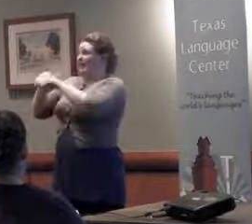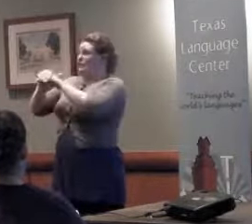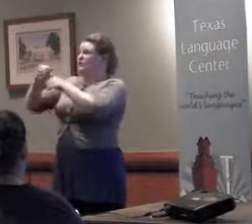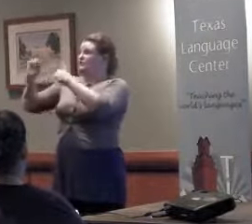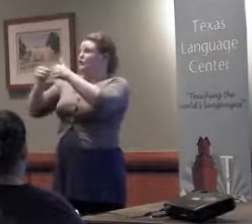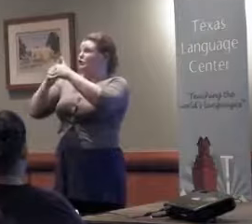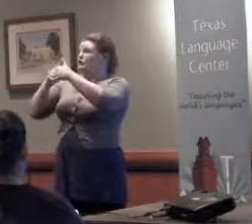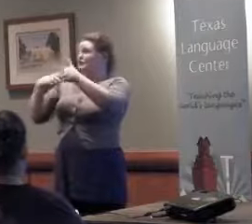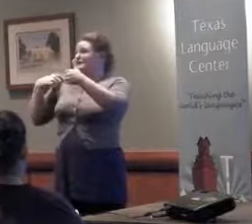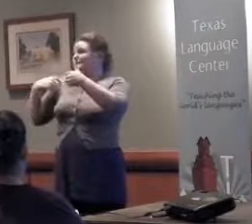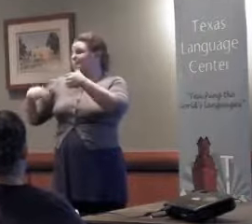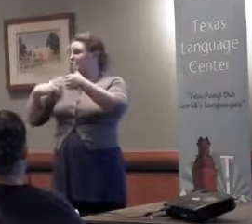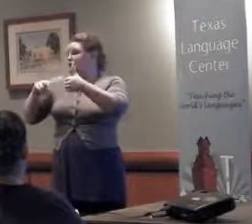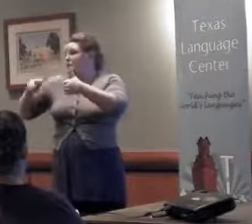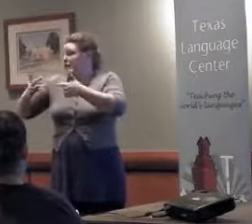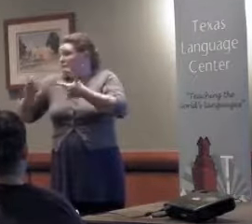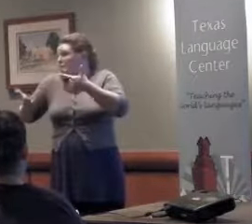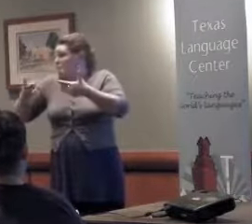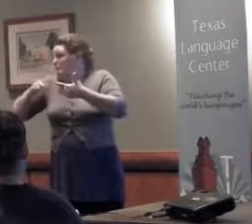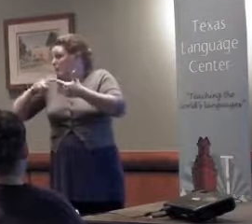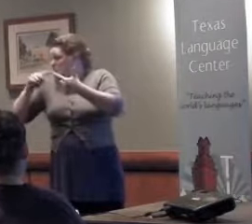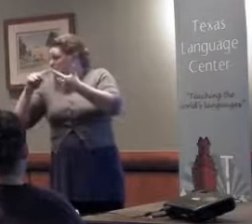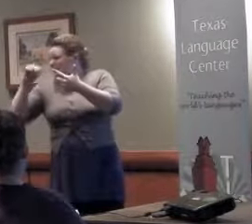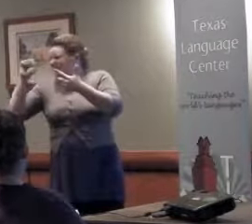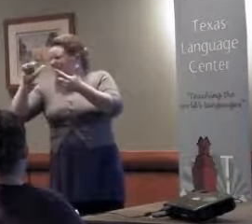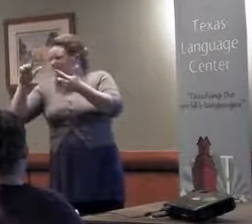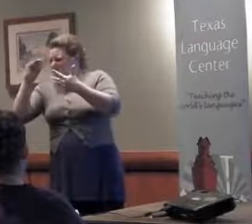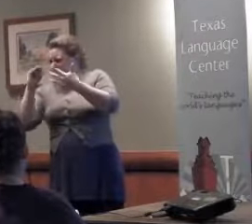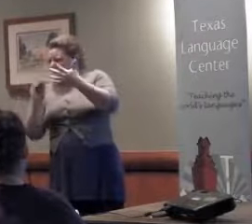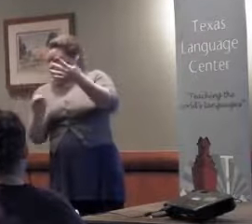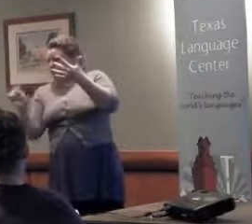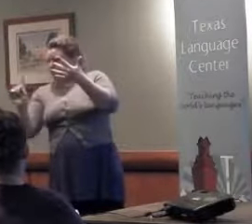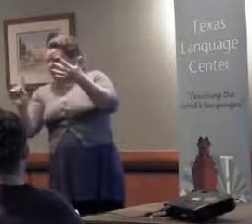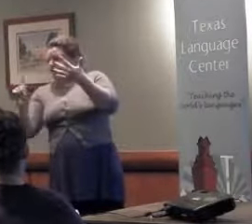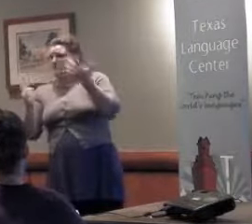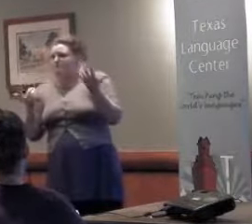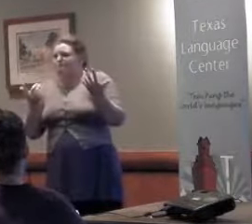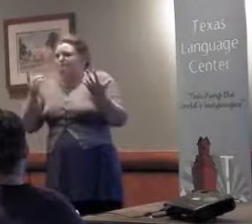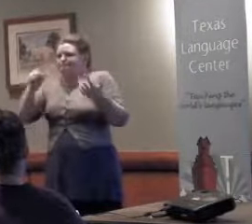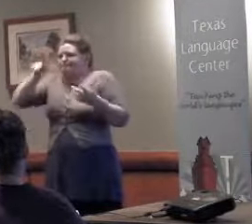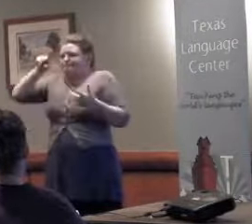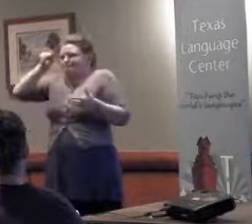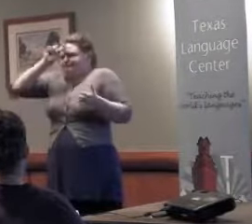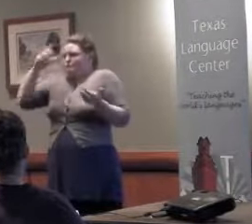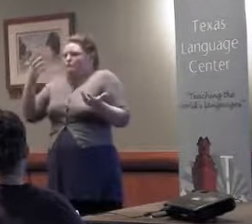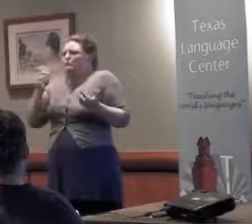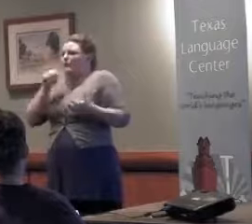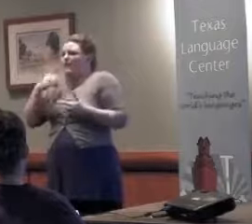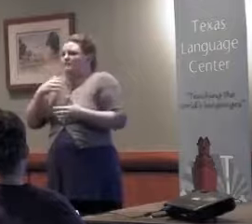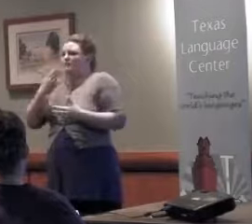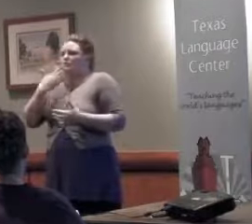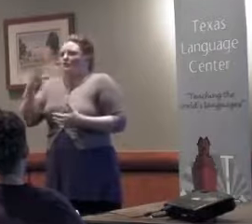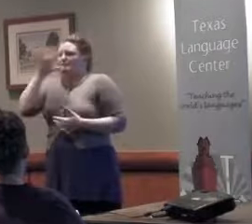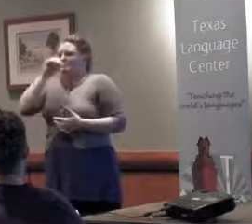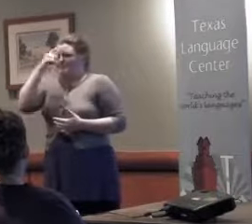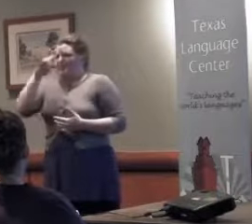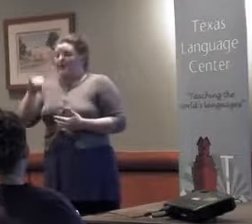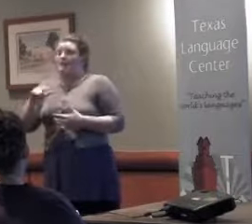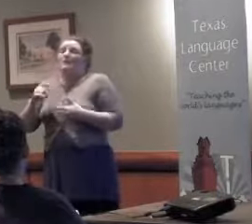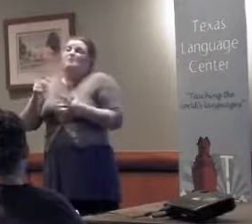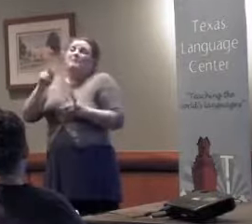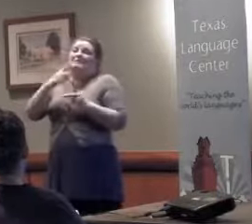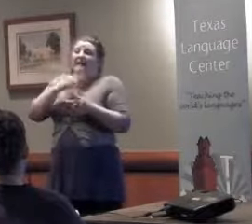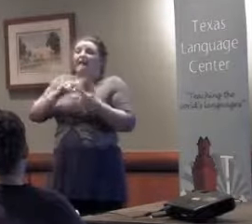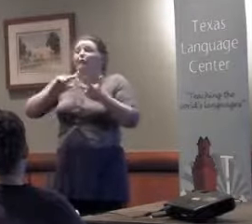perhaps Spanish second or whatever that may be, where does ASL rank there? And I don't think we have reliable estimates for that, although people have said third